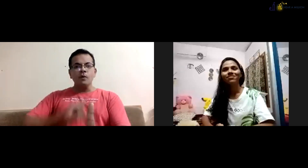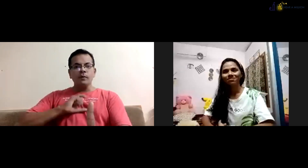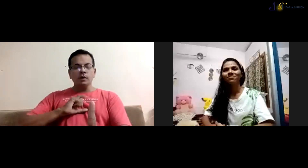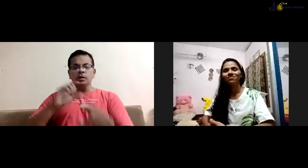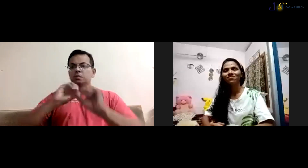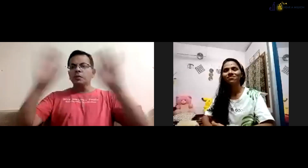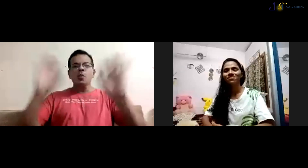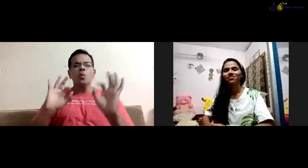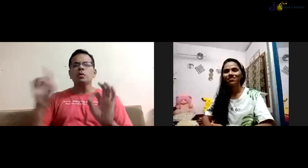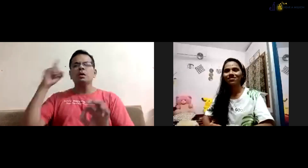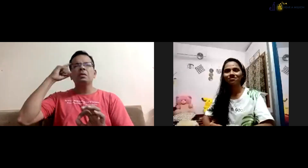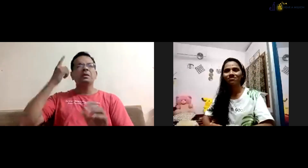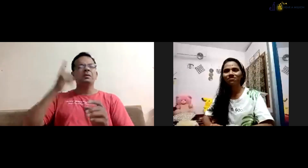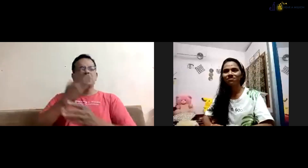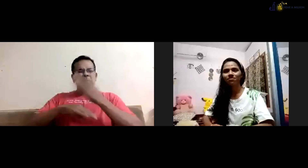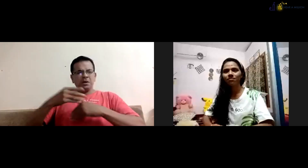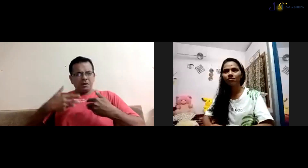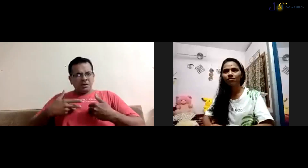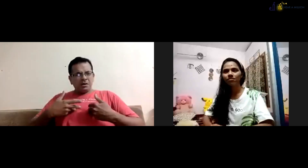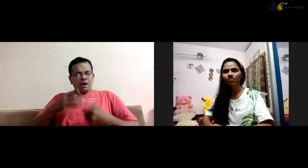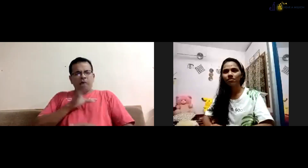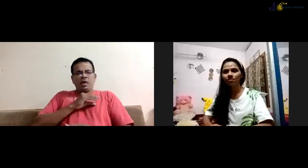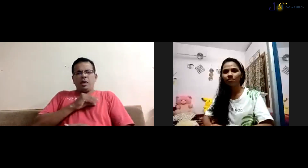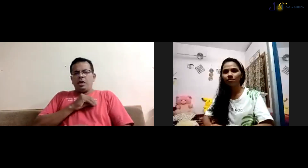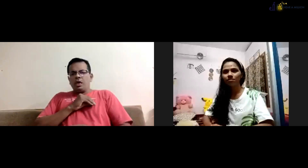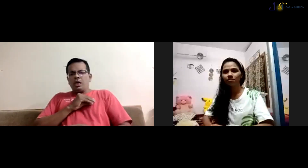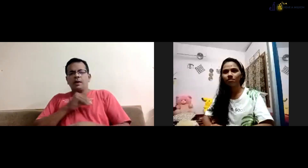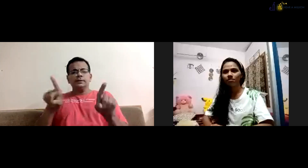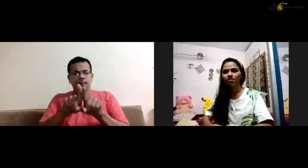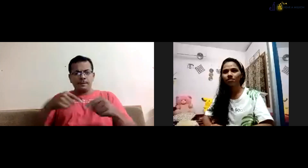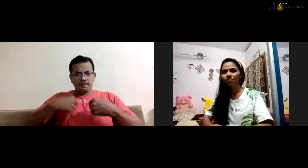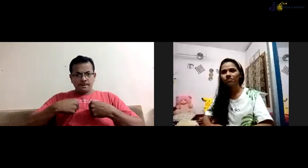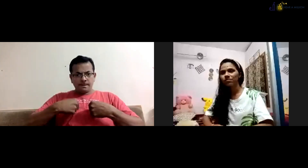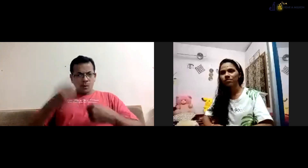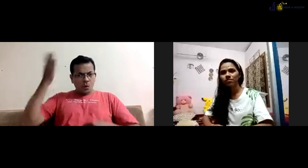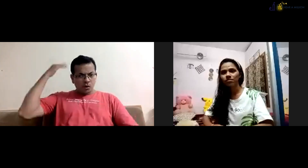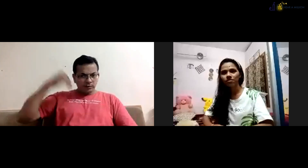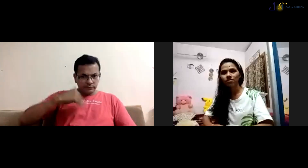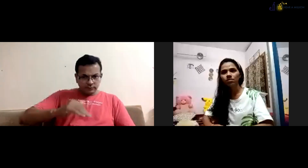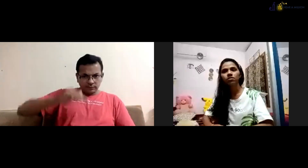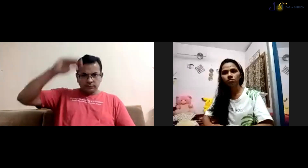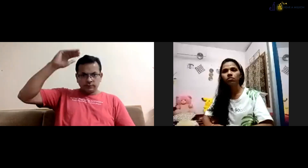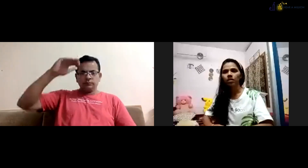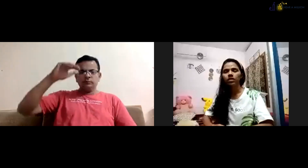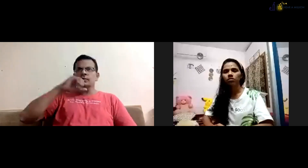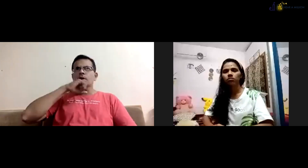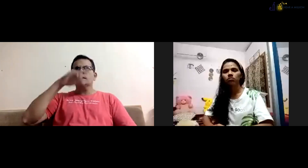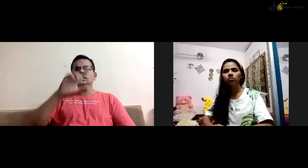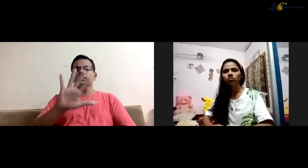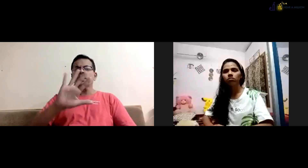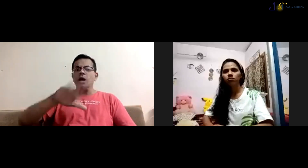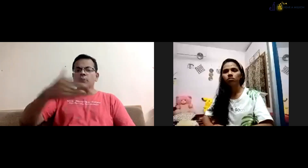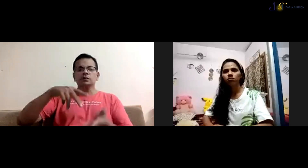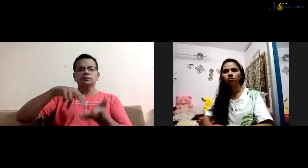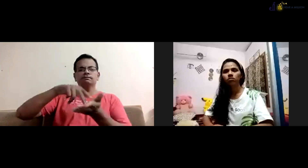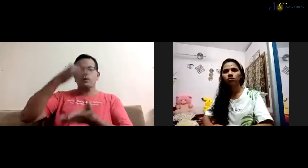see they got a confidence. Okay, how you did, but people were not aware. Ki, yeah, am I disabled? People were scaring. Okay, but as